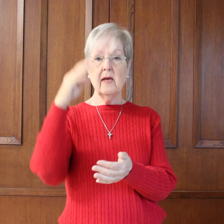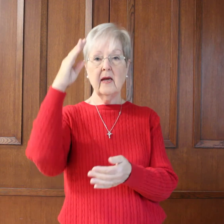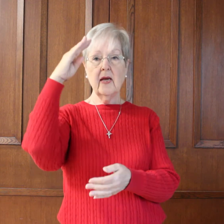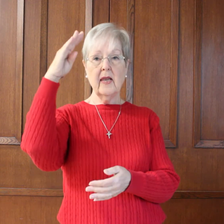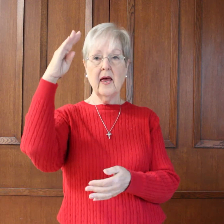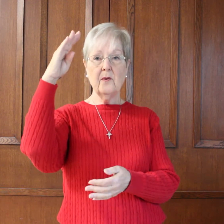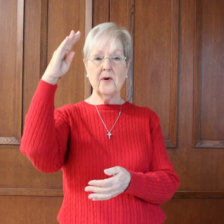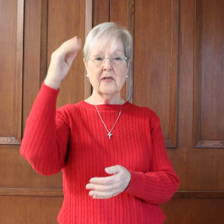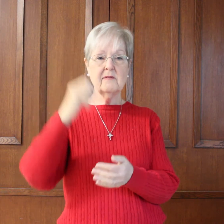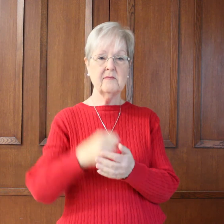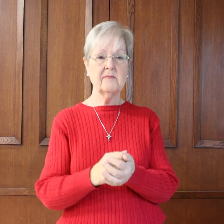Hello.